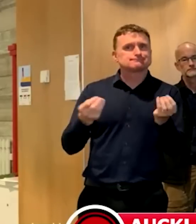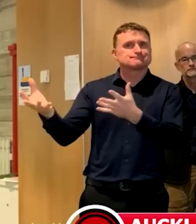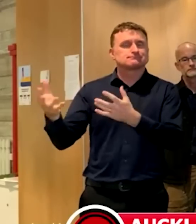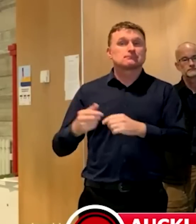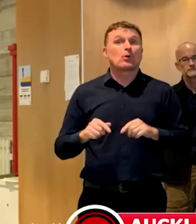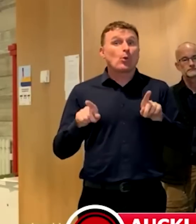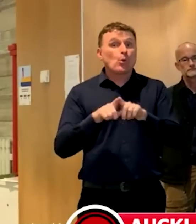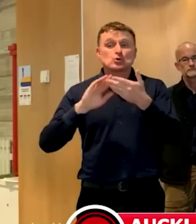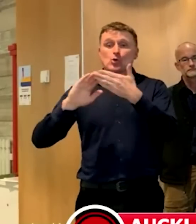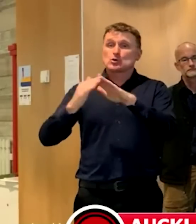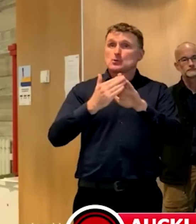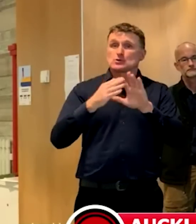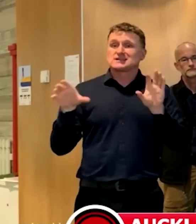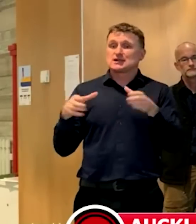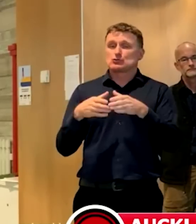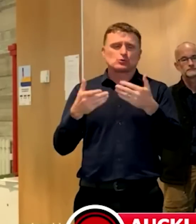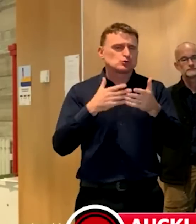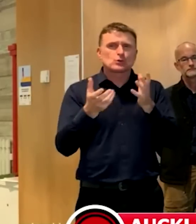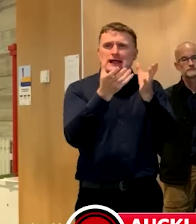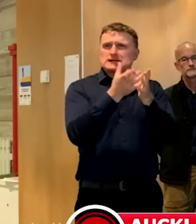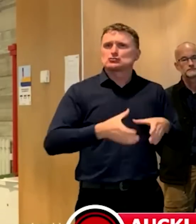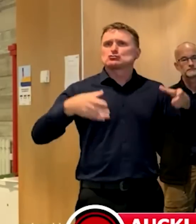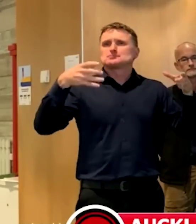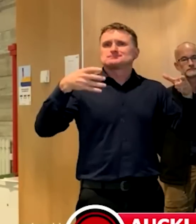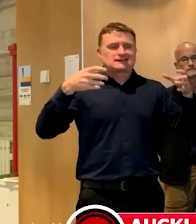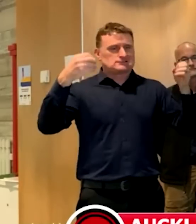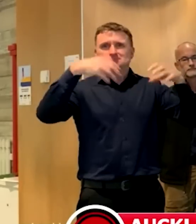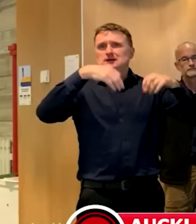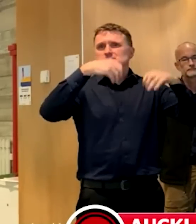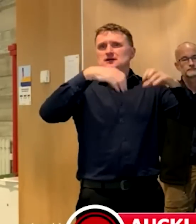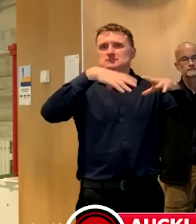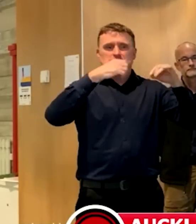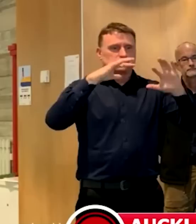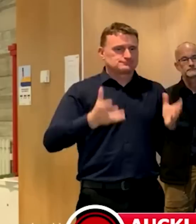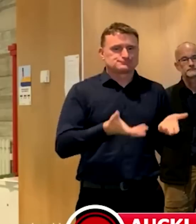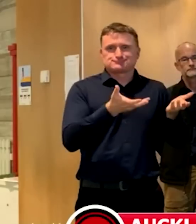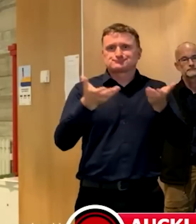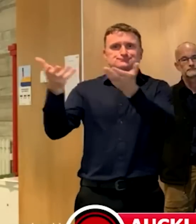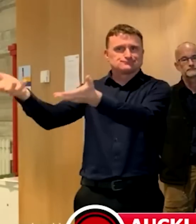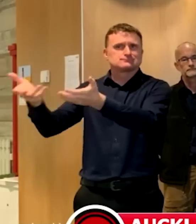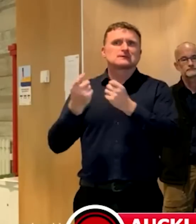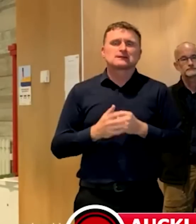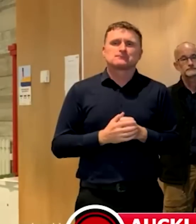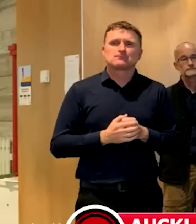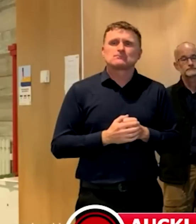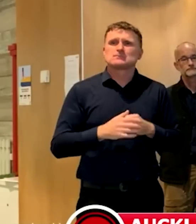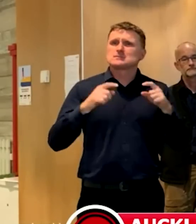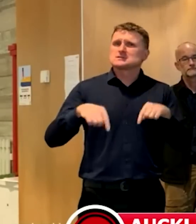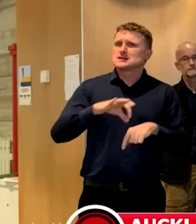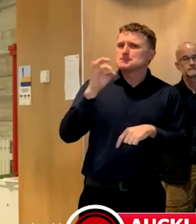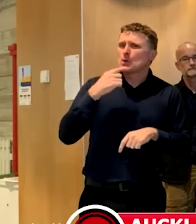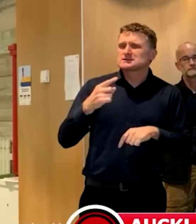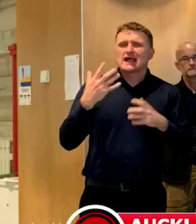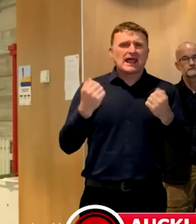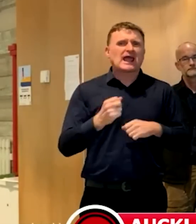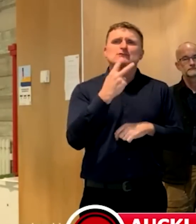to organise skip bins where there is a community initiative to clear waste in certain areas. I mentioned this morning that we already had, I think,